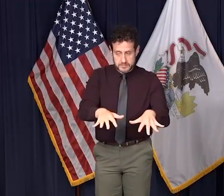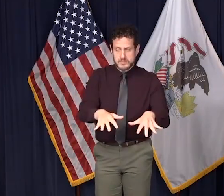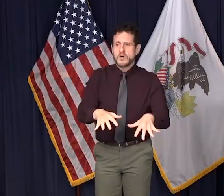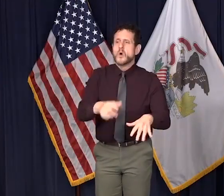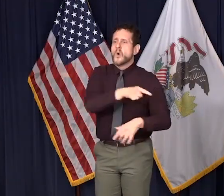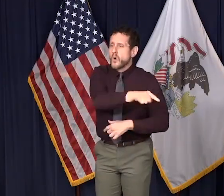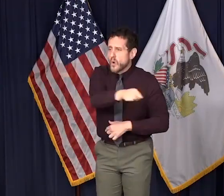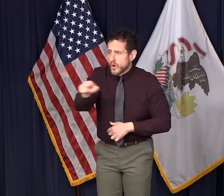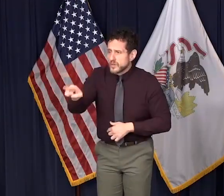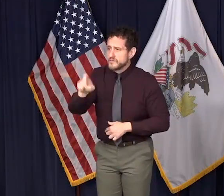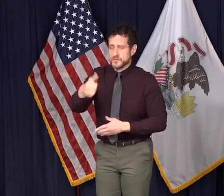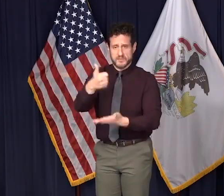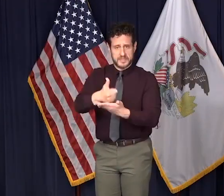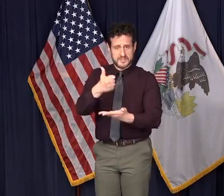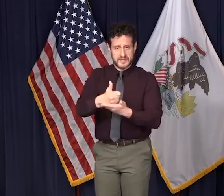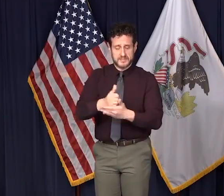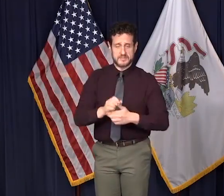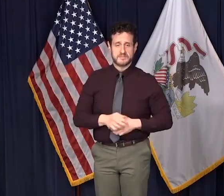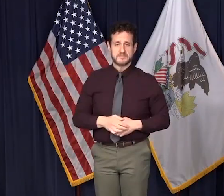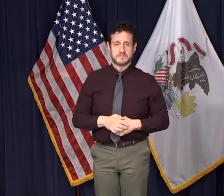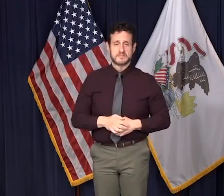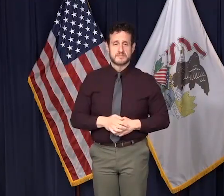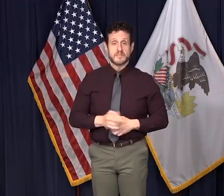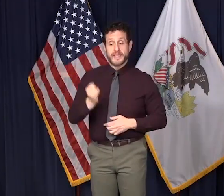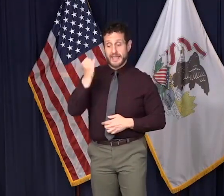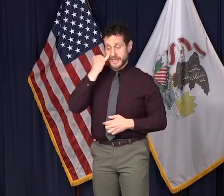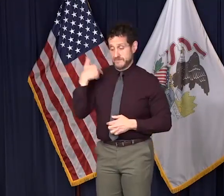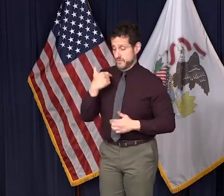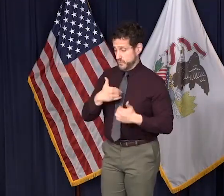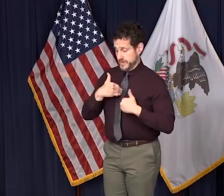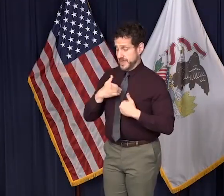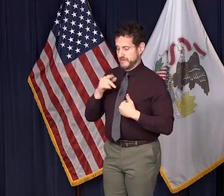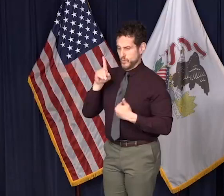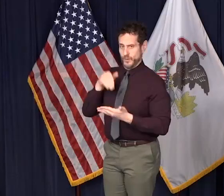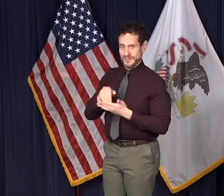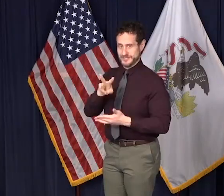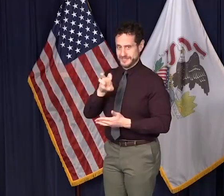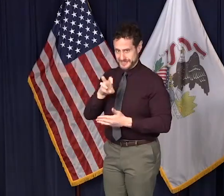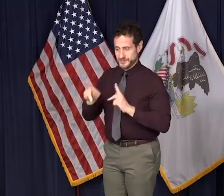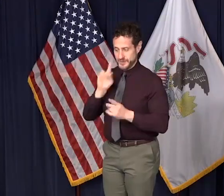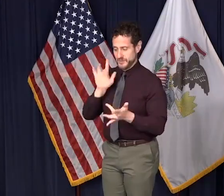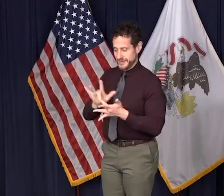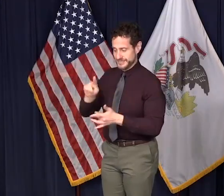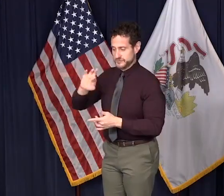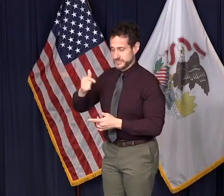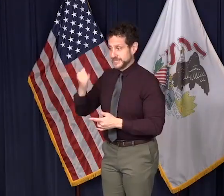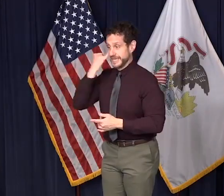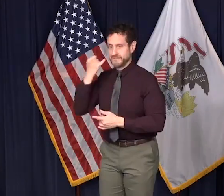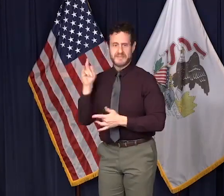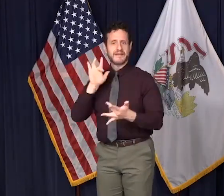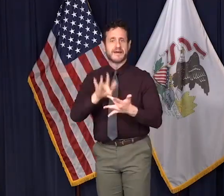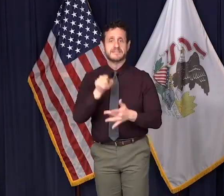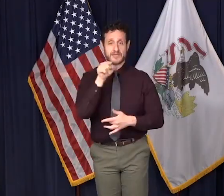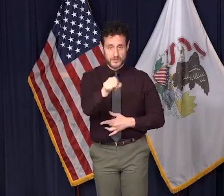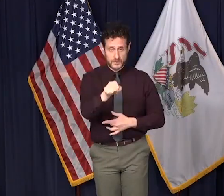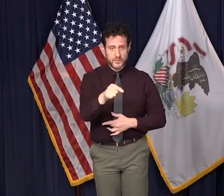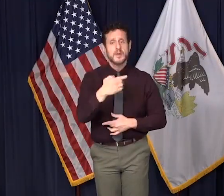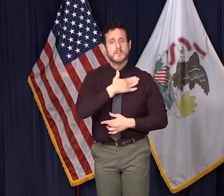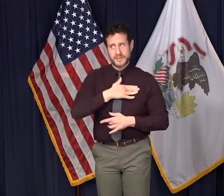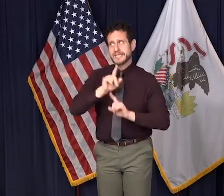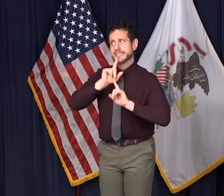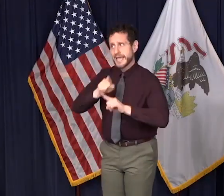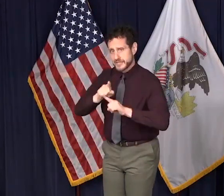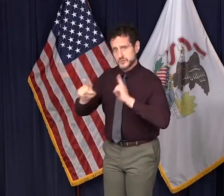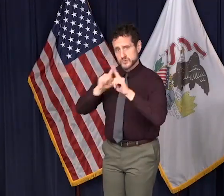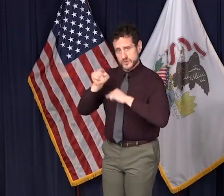one of our statewide force of 1,600 contact tracers calls you, please answer. And there's